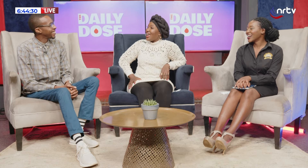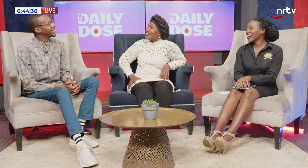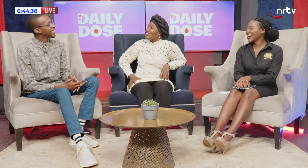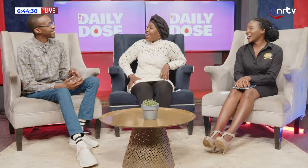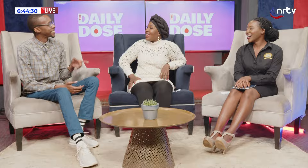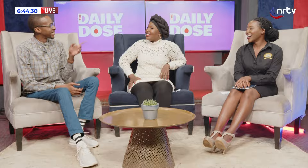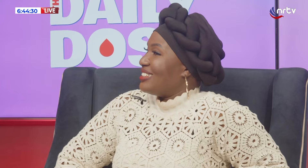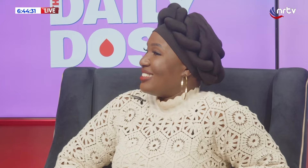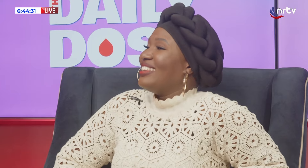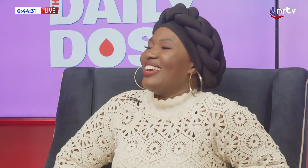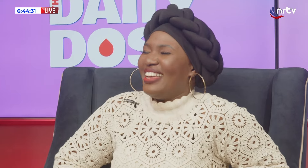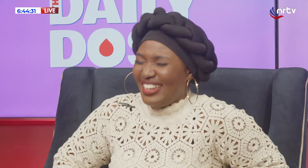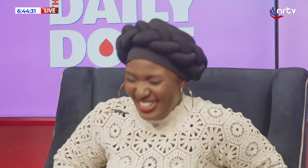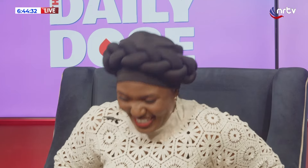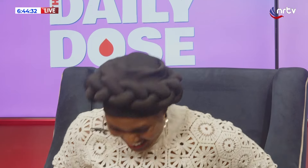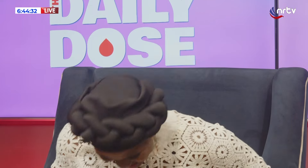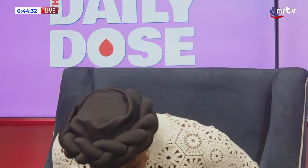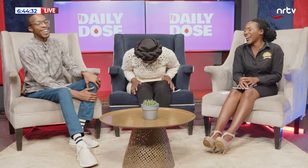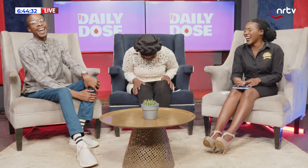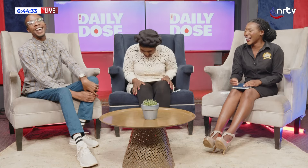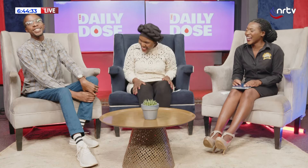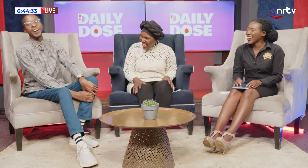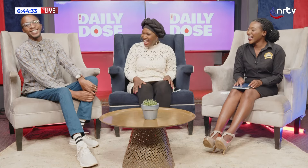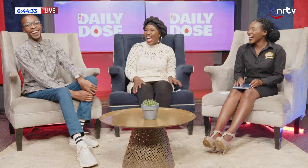That's electricity, right? But the way she says it, electricity.